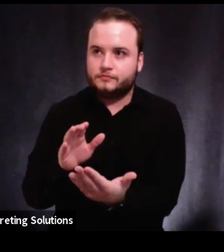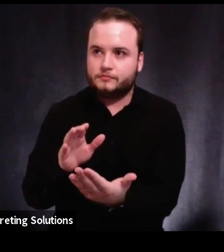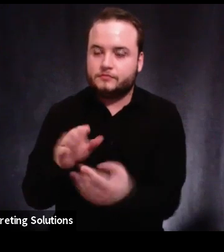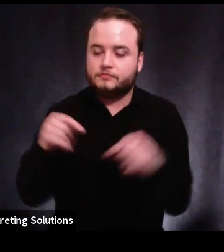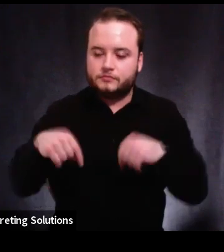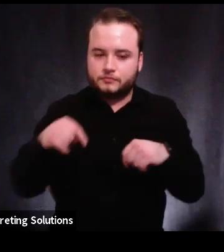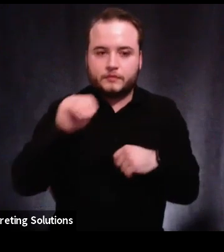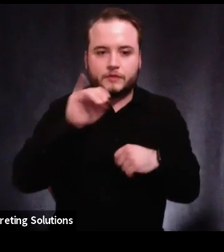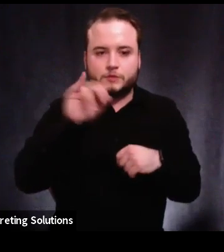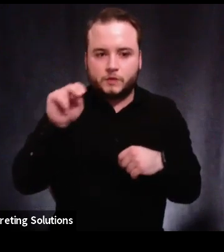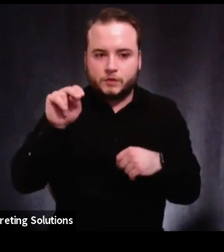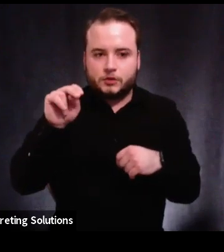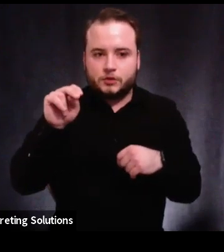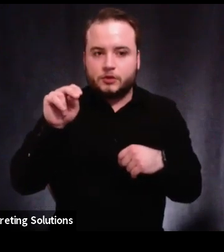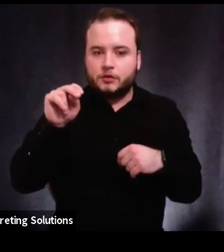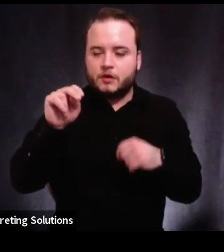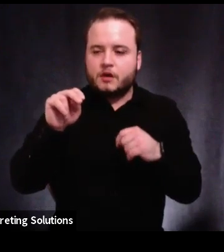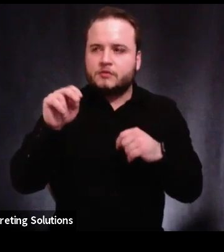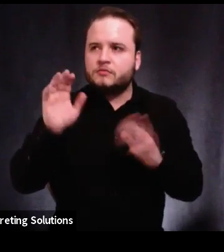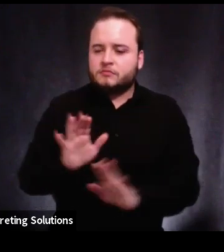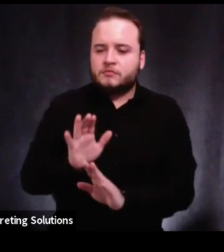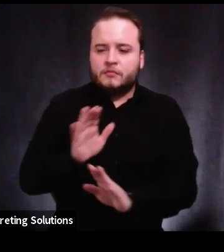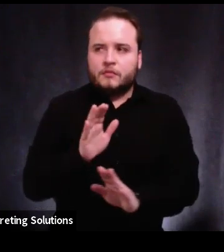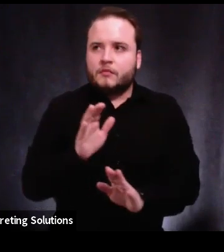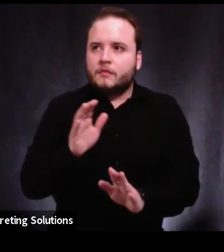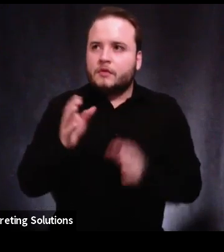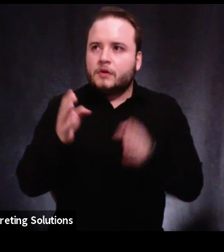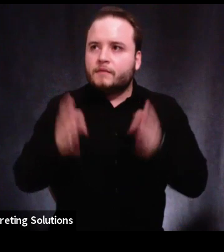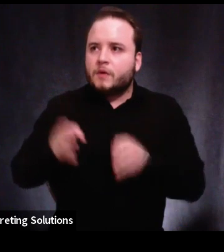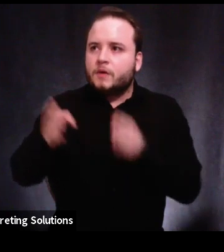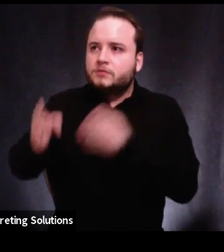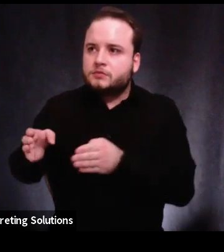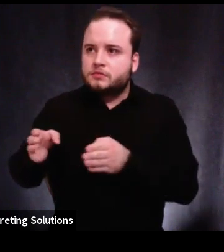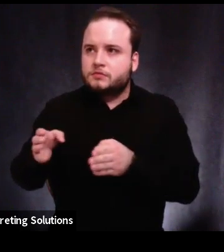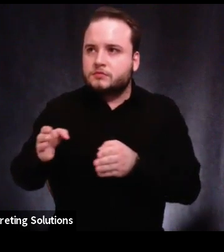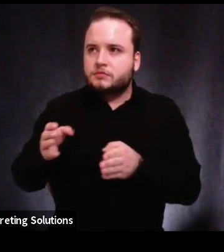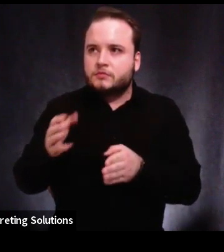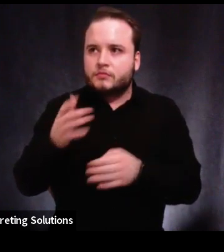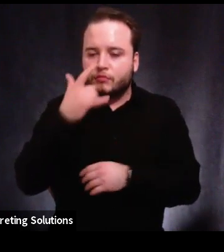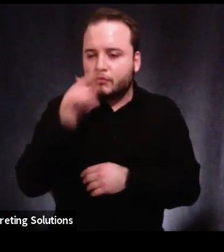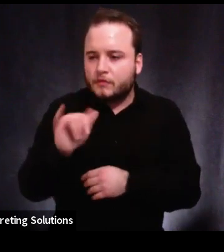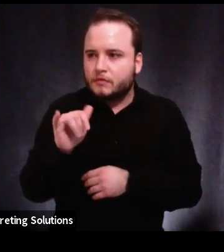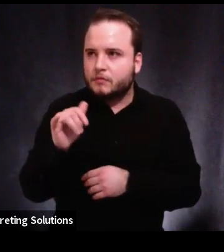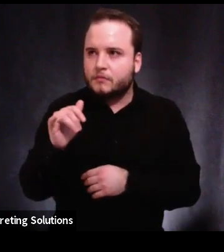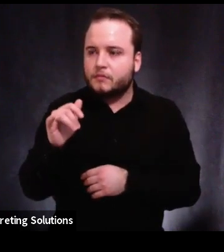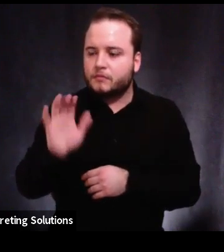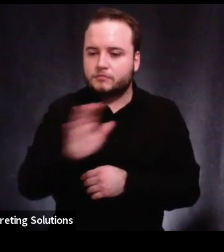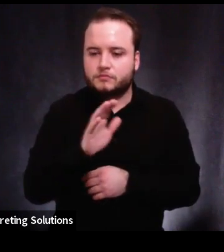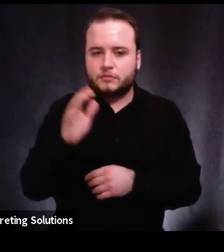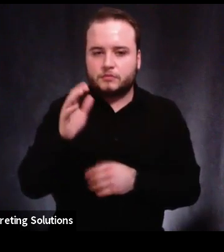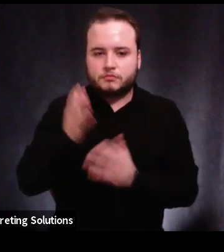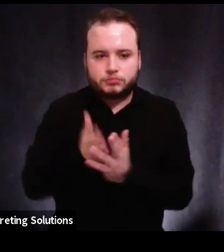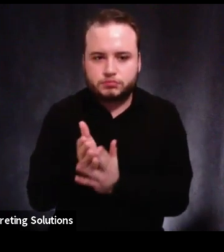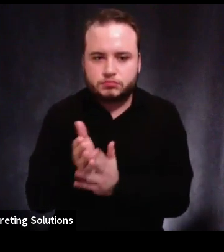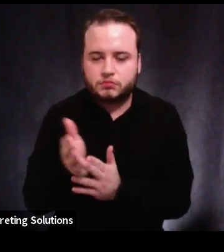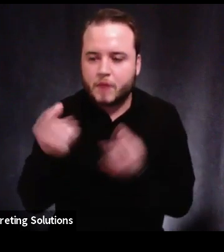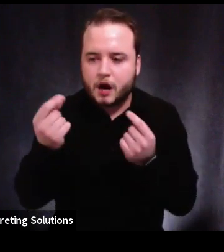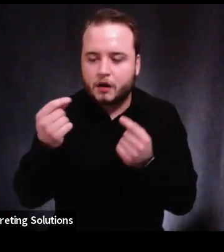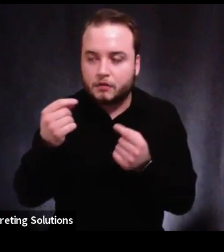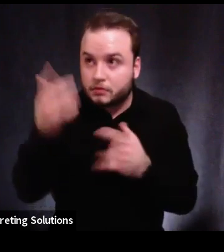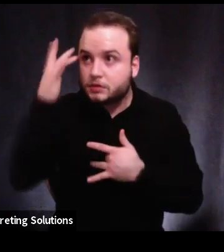through different compartments of the disease. It's a fear model, the percent susceptible, the percent